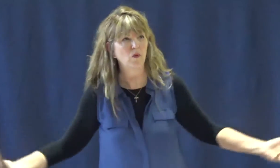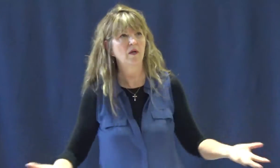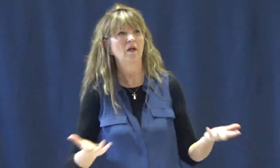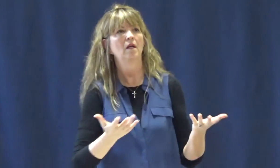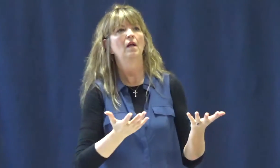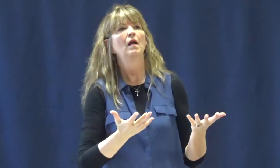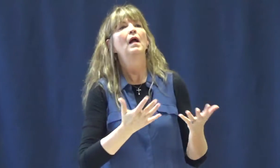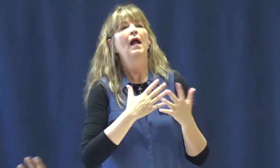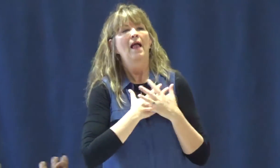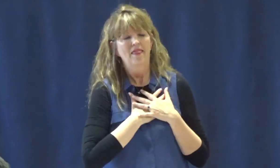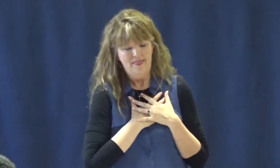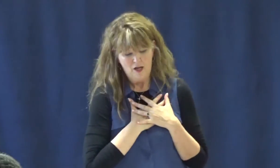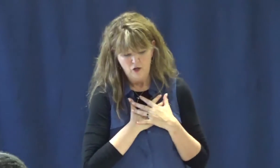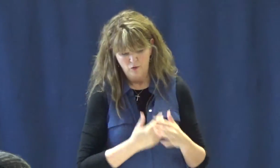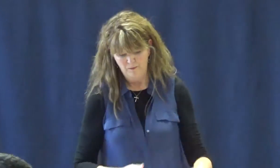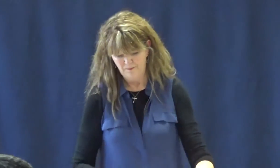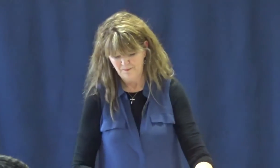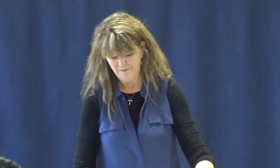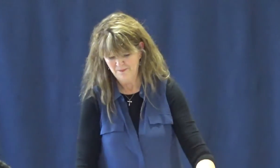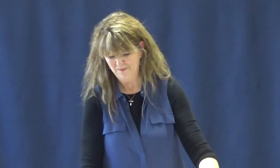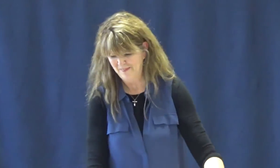May God's peace be with you and also with